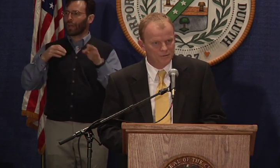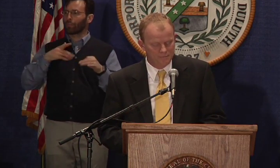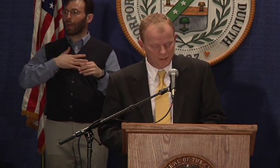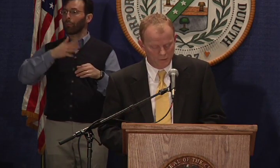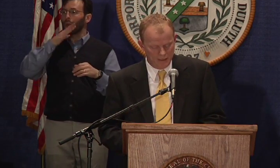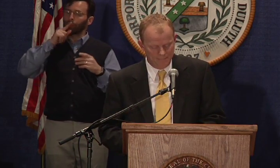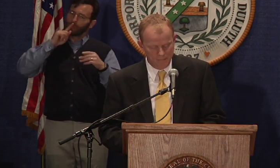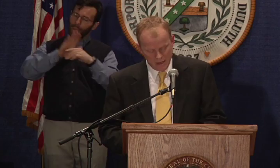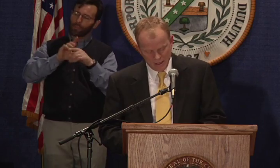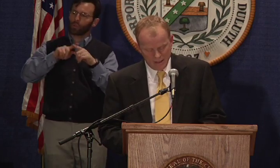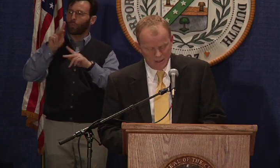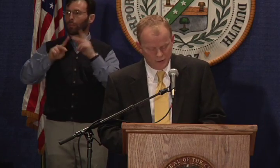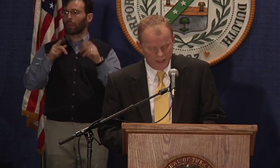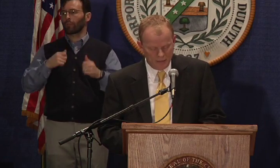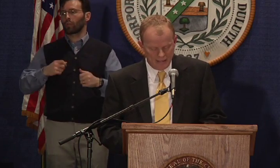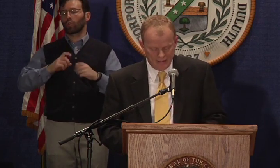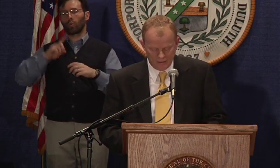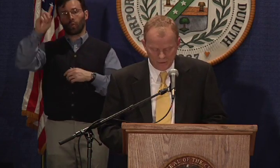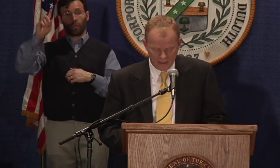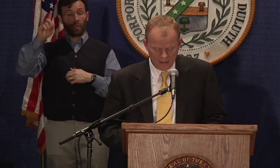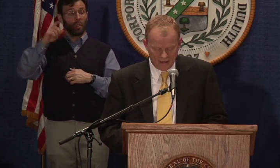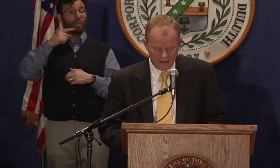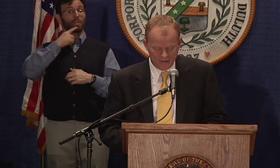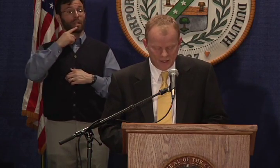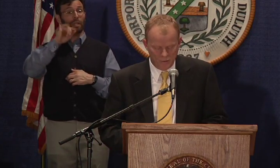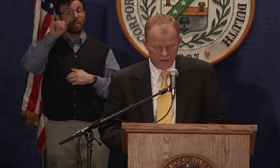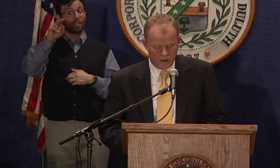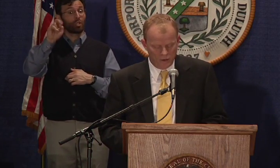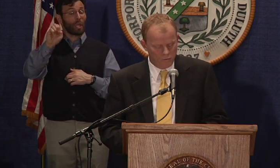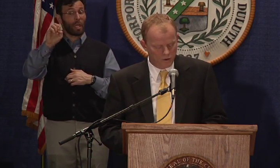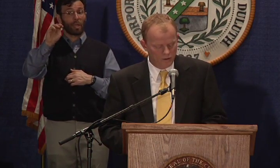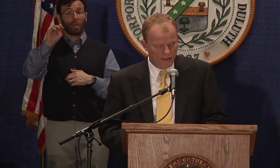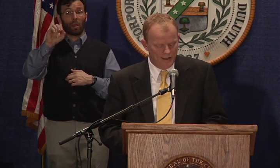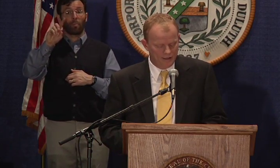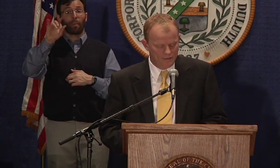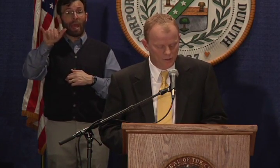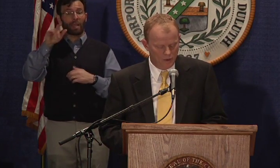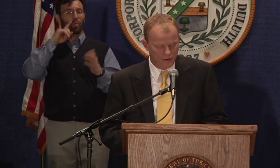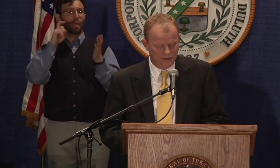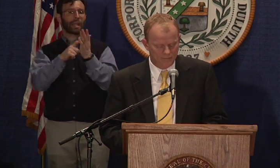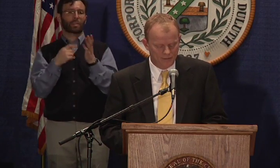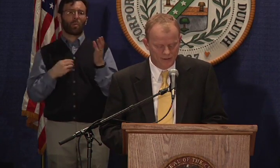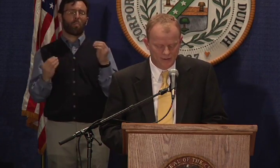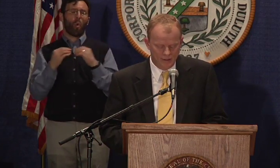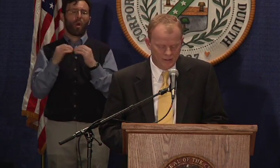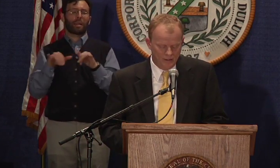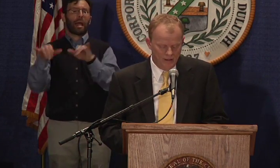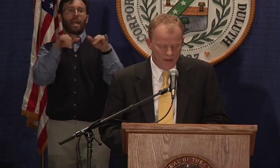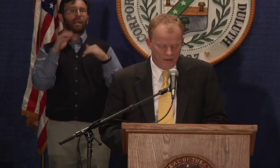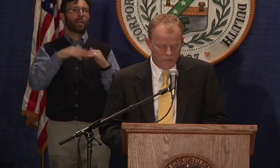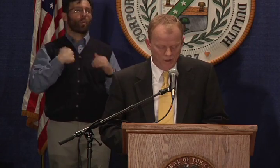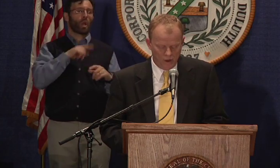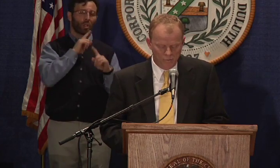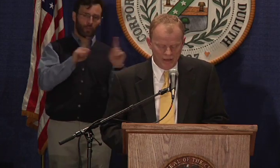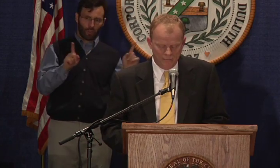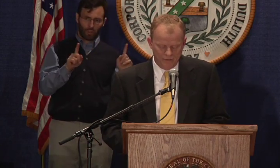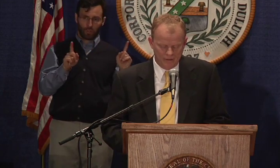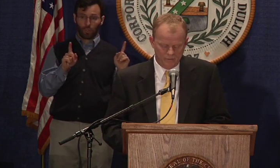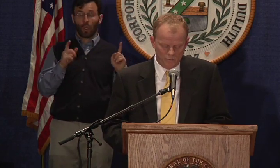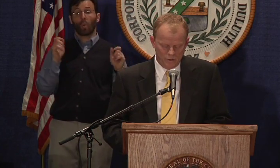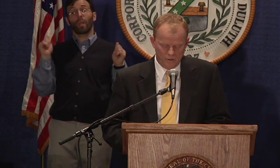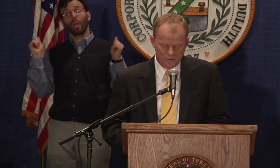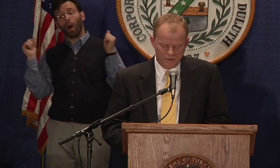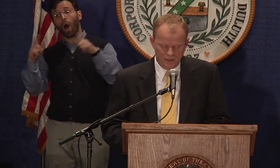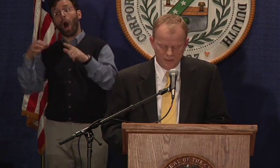of Duluth. It read, "Jane Maddy recognized that we are all more alike than we are different, and that we all